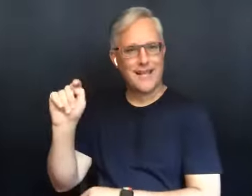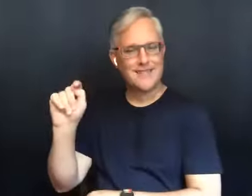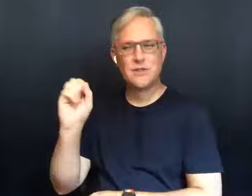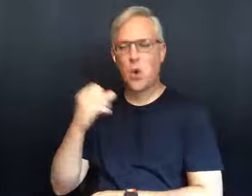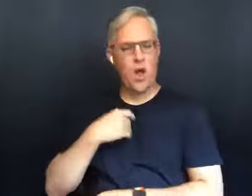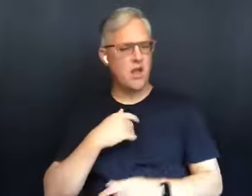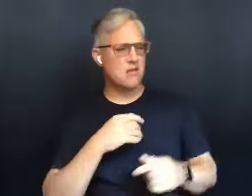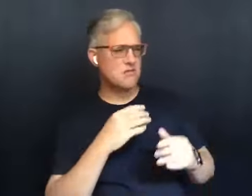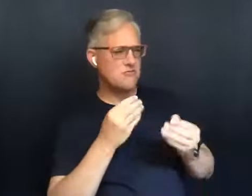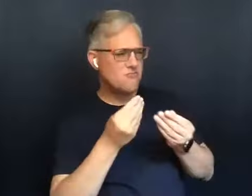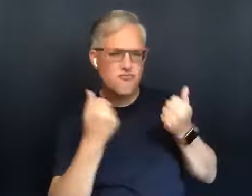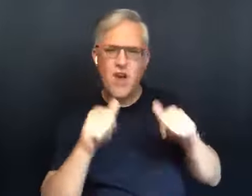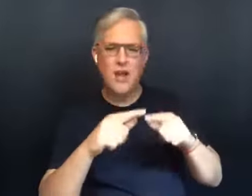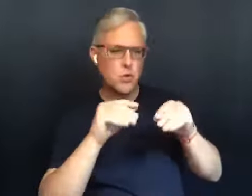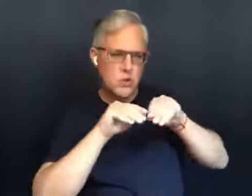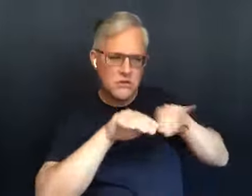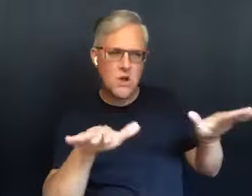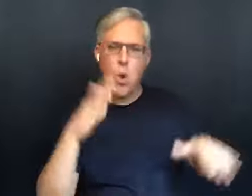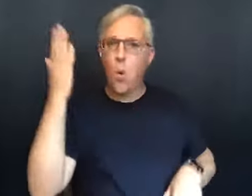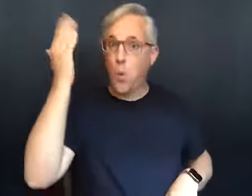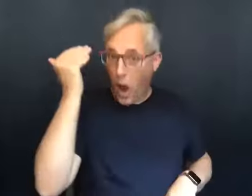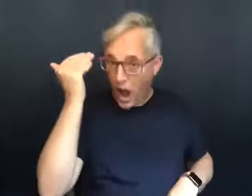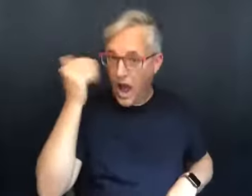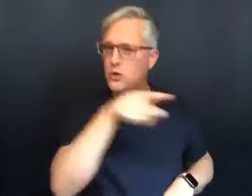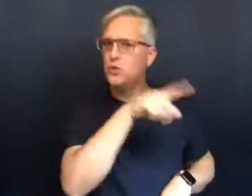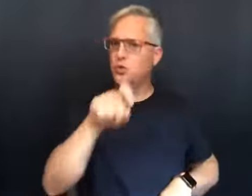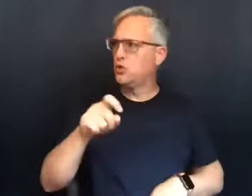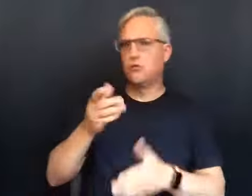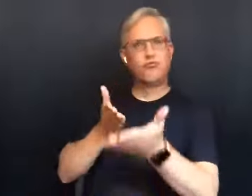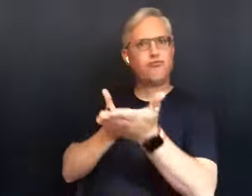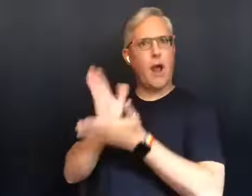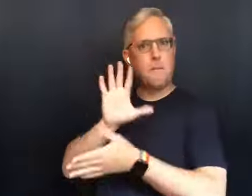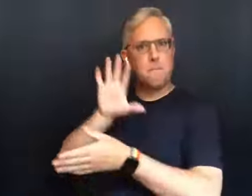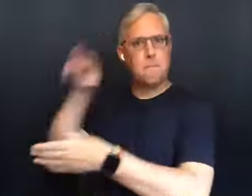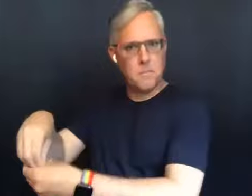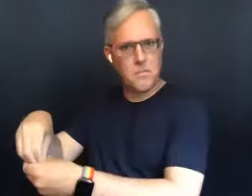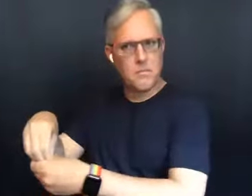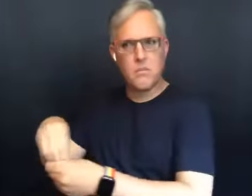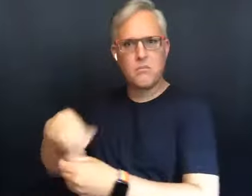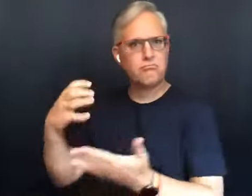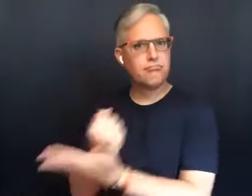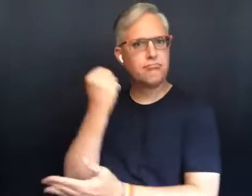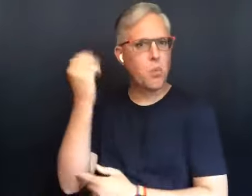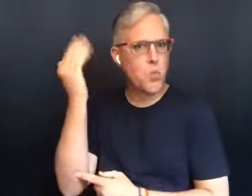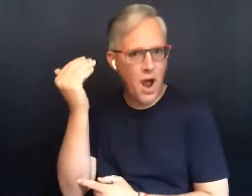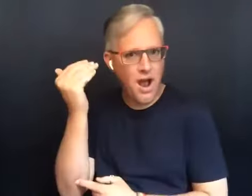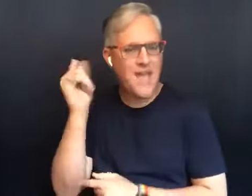more. And so what I try to communicate is the why. Why should you take responsibility? Why should you exercise your